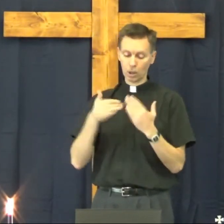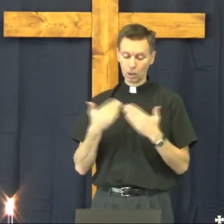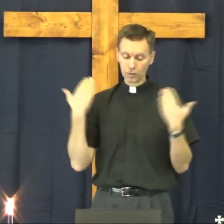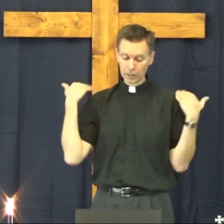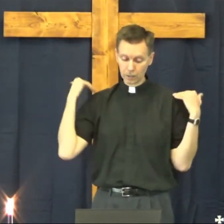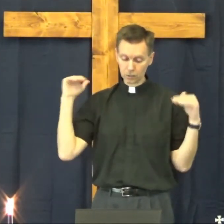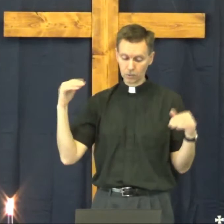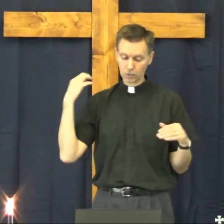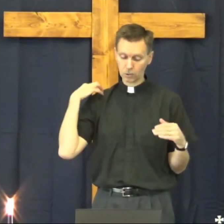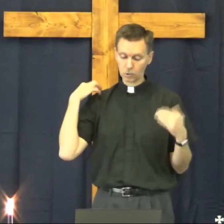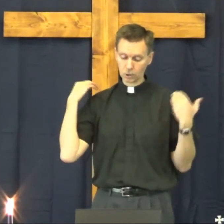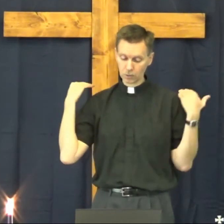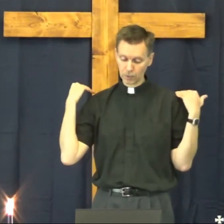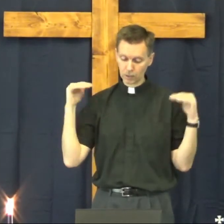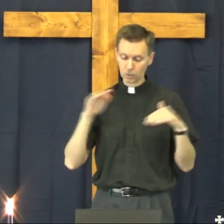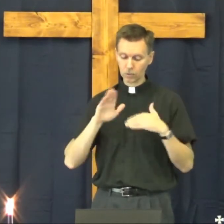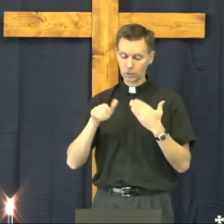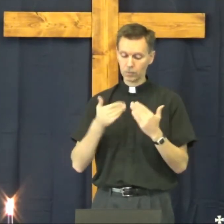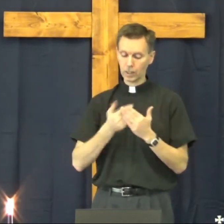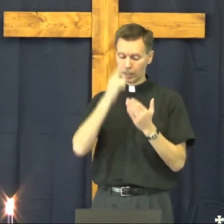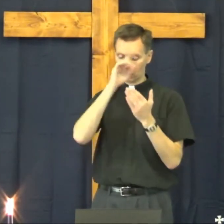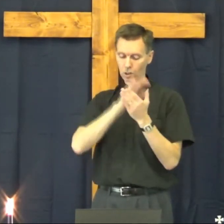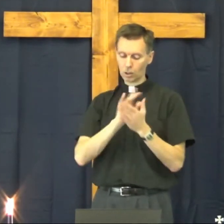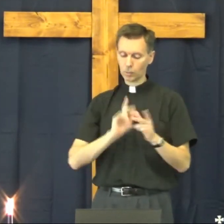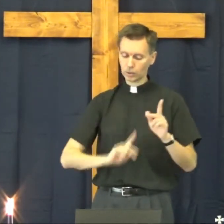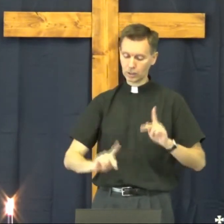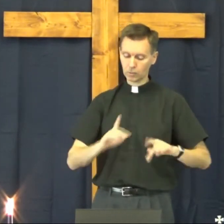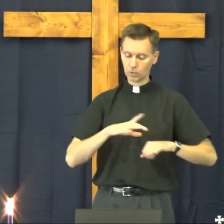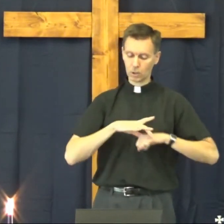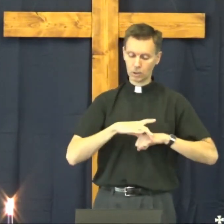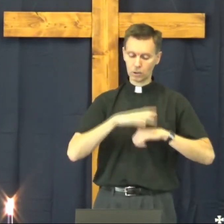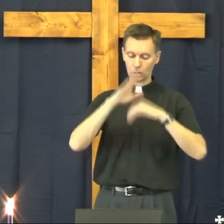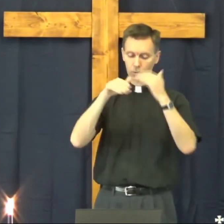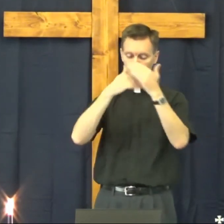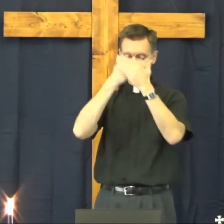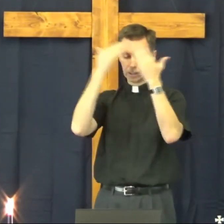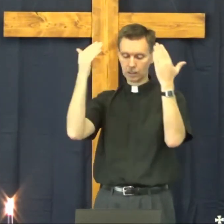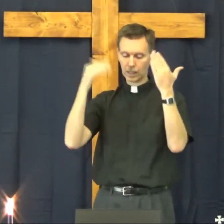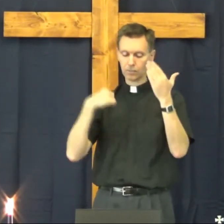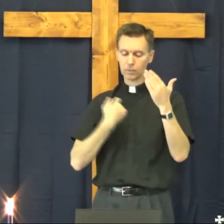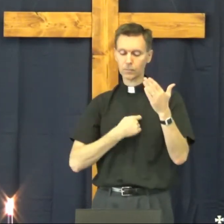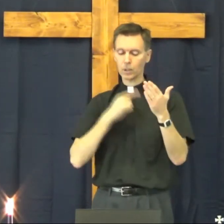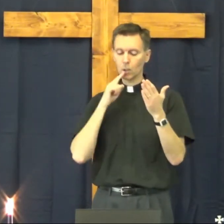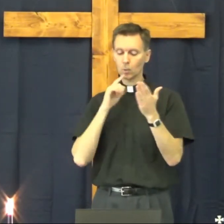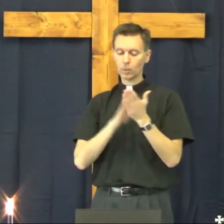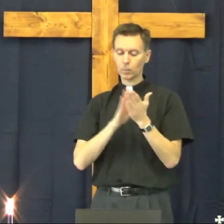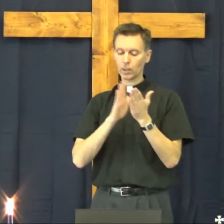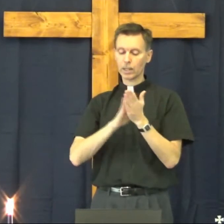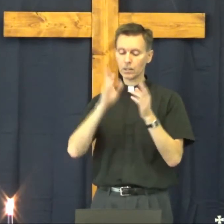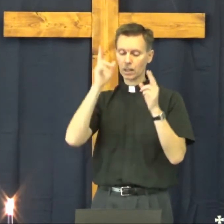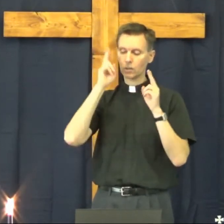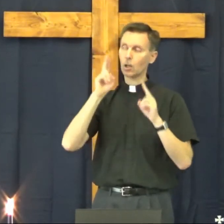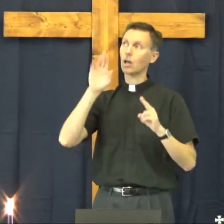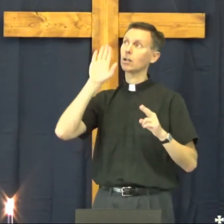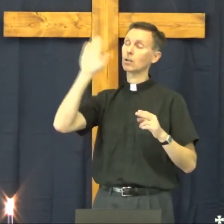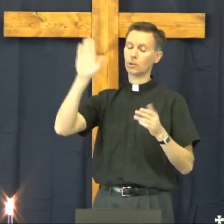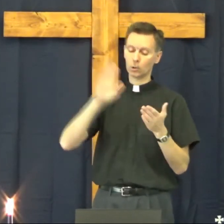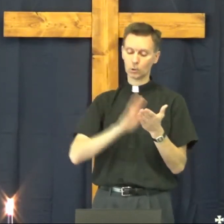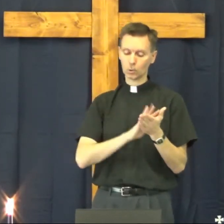the angels, the chief angels, and all believers on earth and in heaven. We praise and honor your